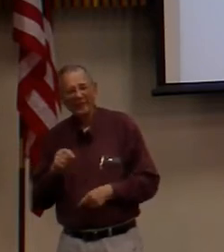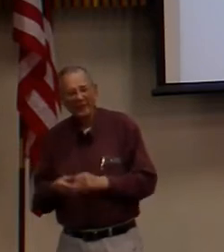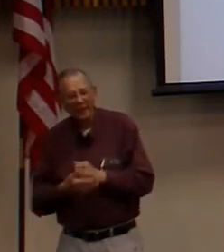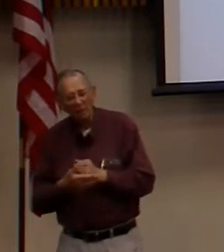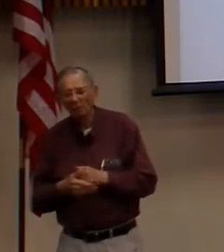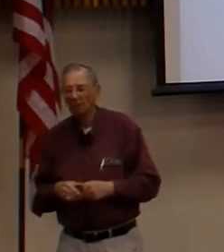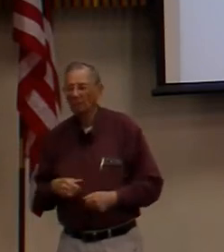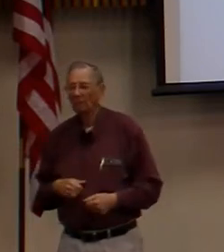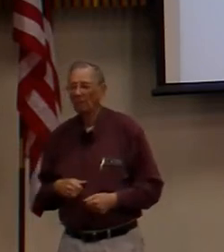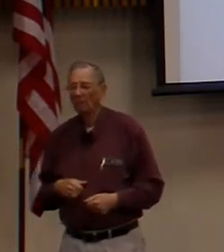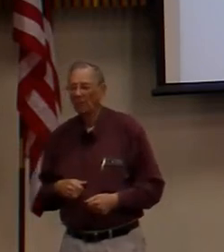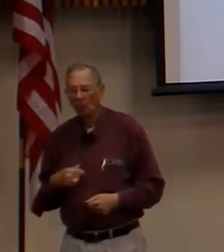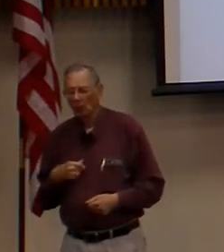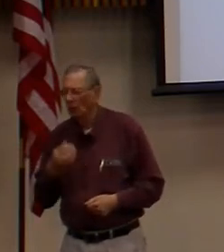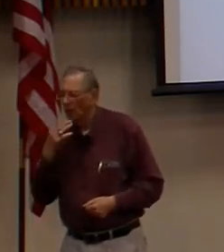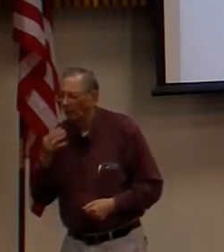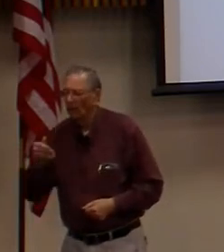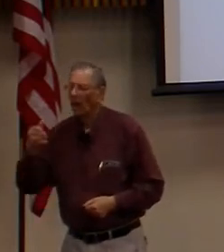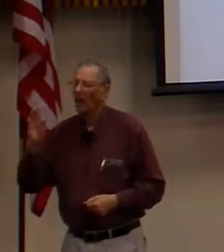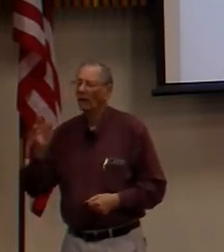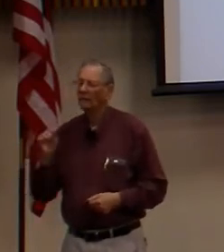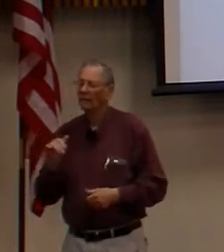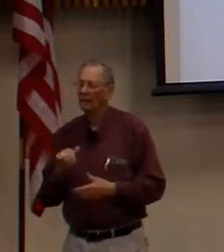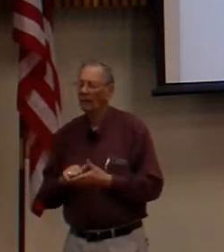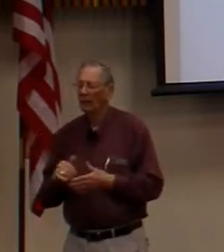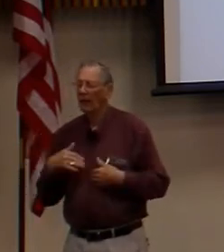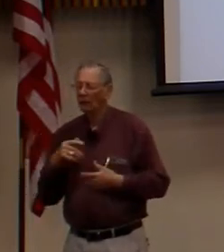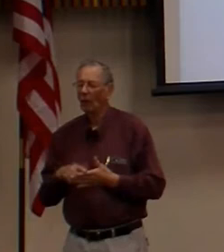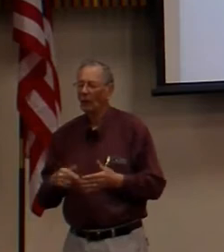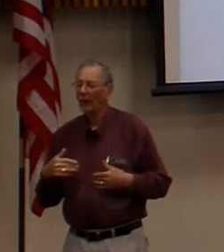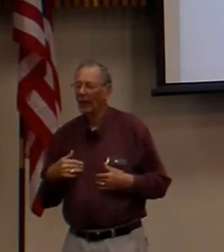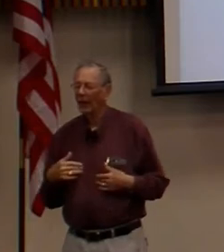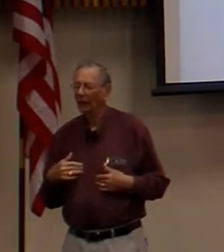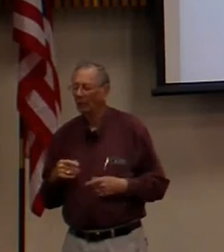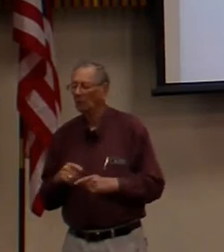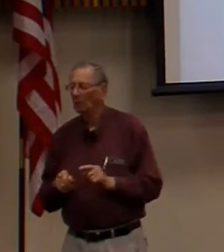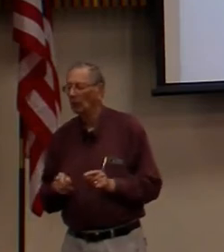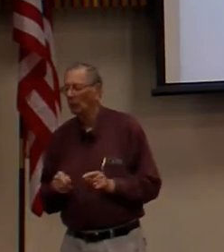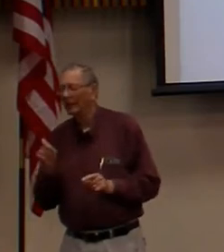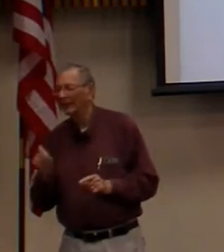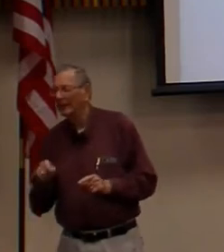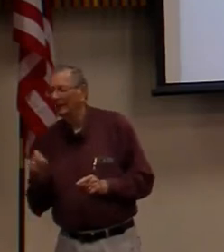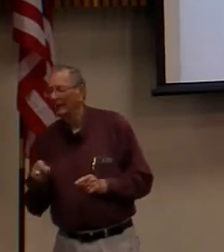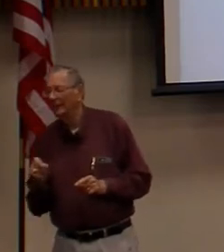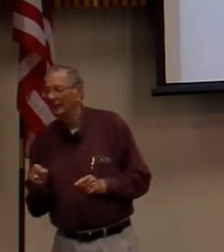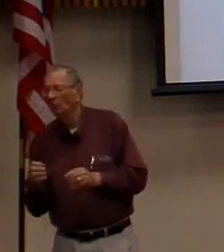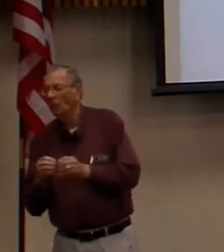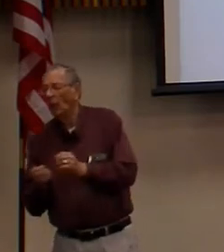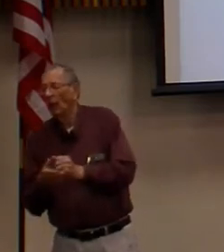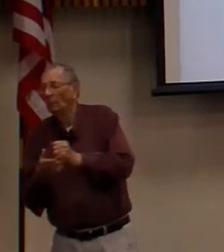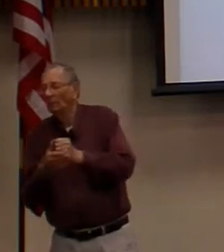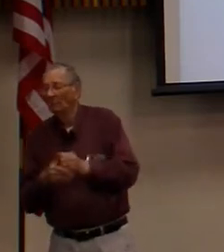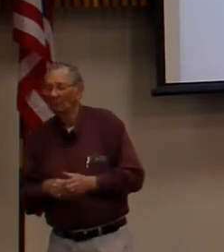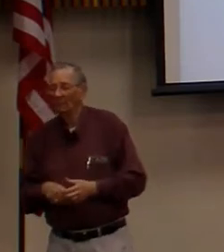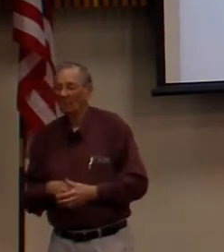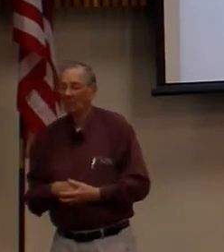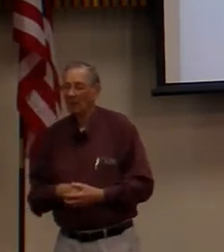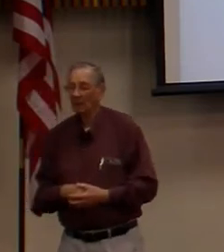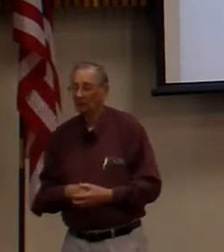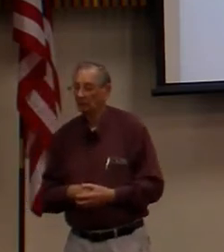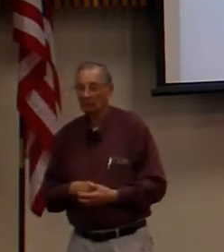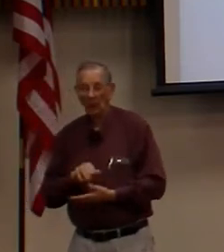help. We're grateful to God that we have what we have, but we need help.